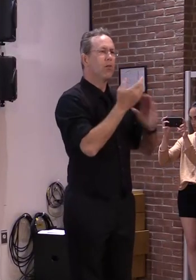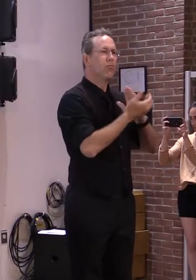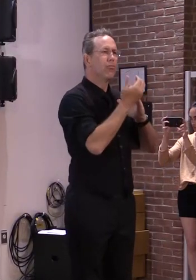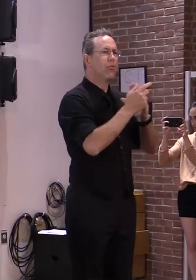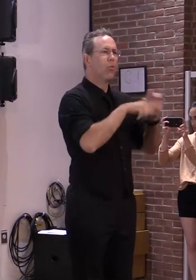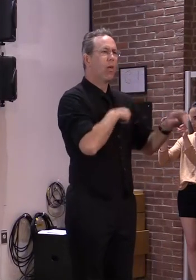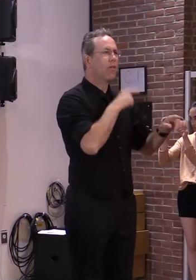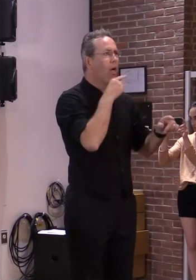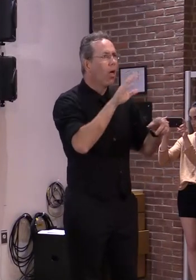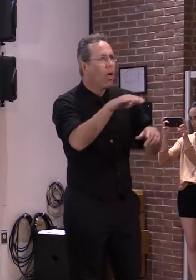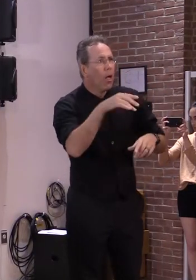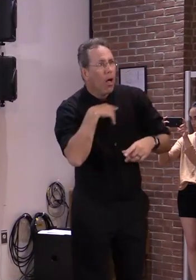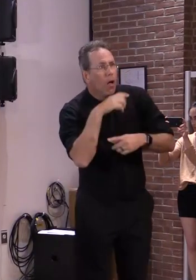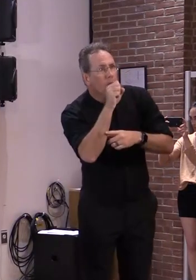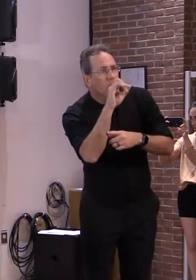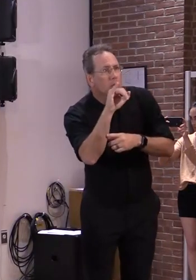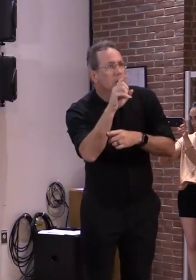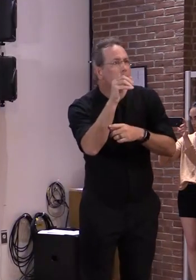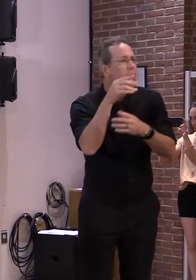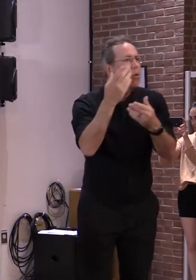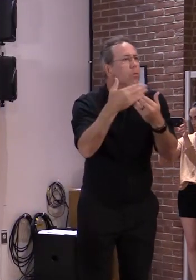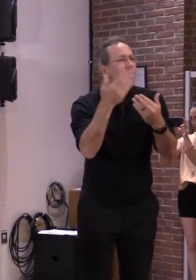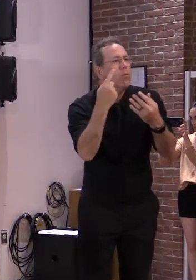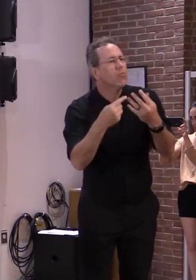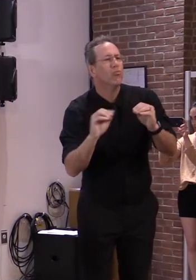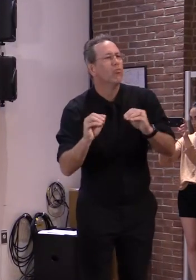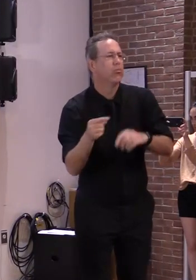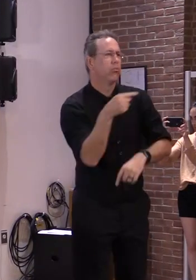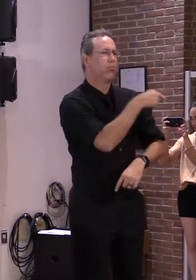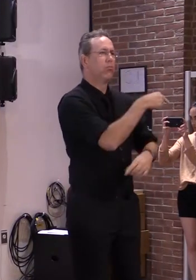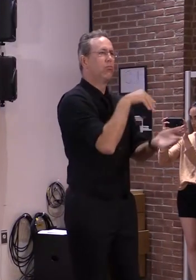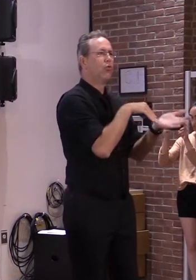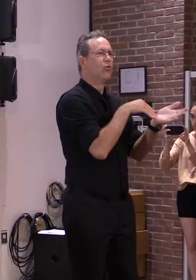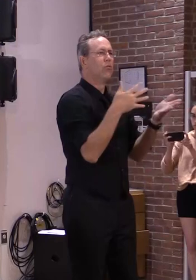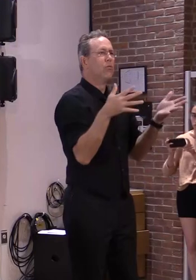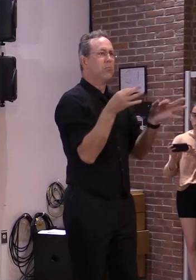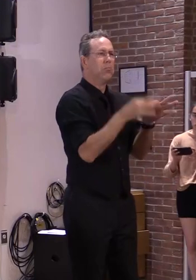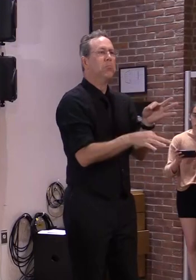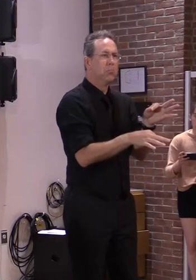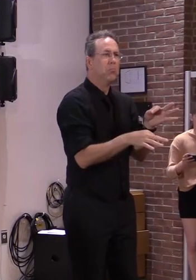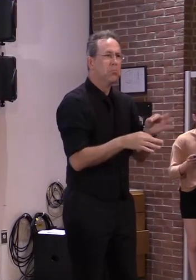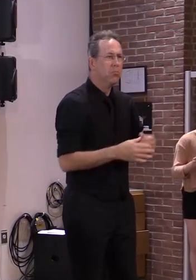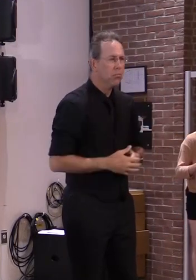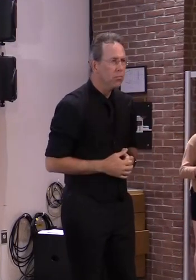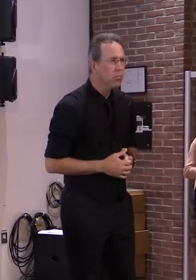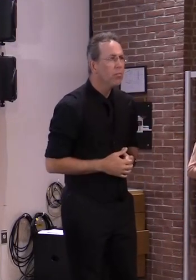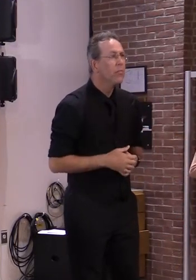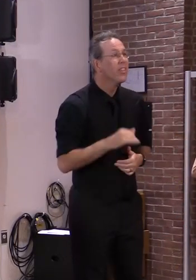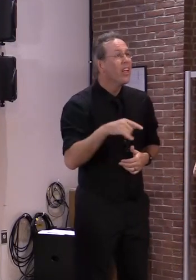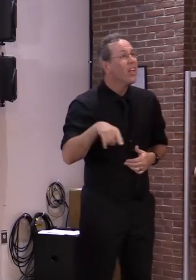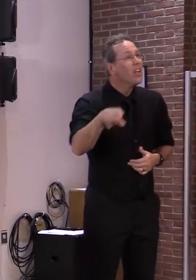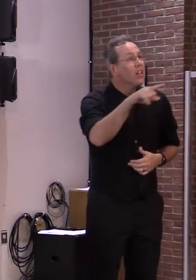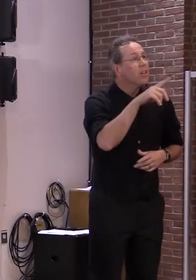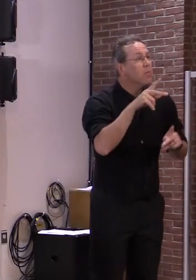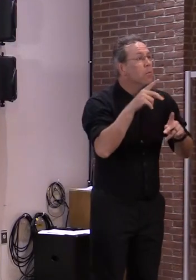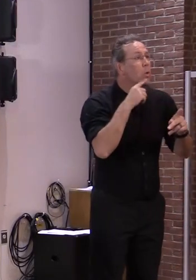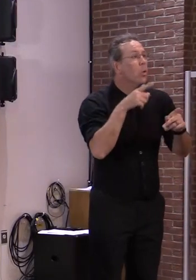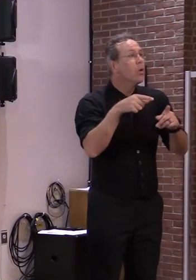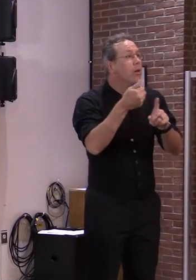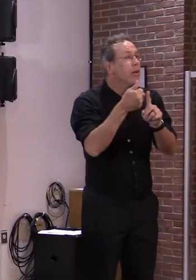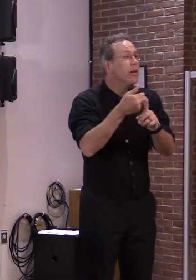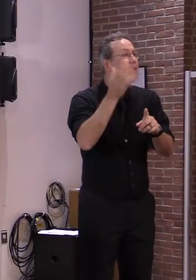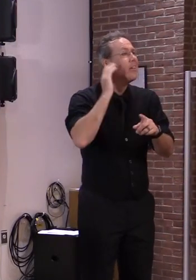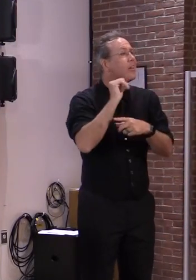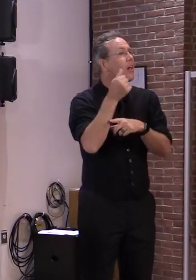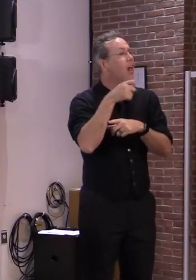Remember, we did this in two steps. First, if you were not in the program, the eligibility requirements came into effect